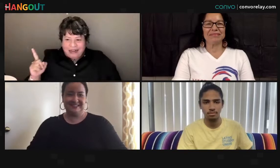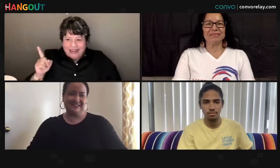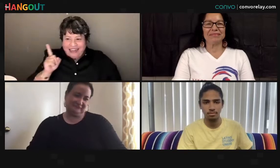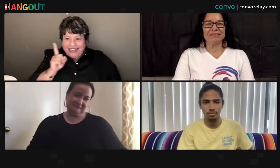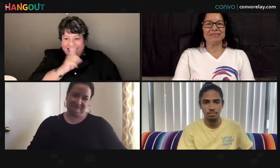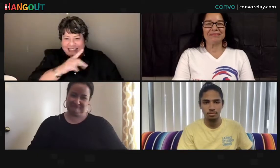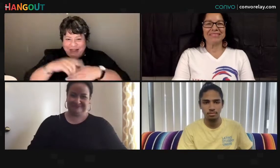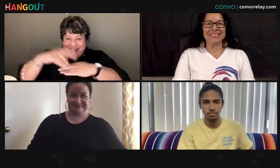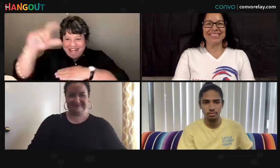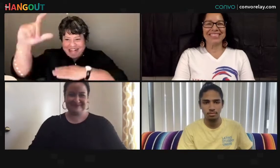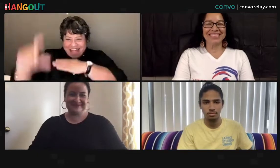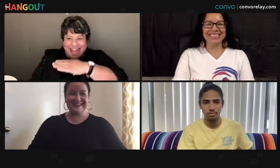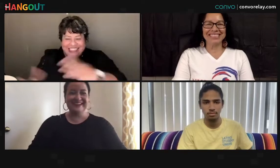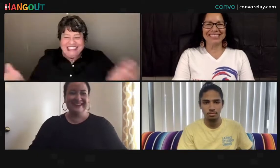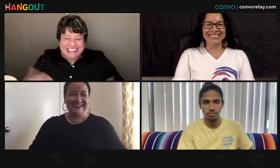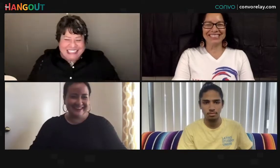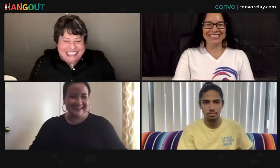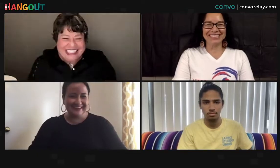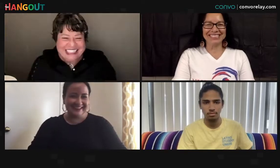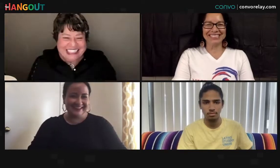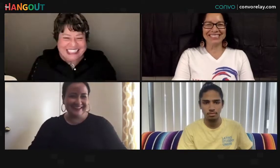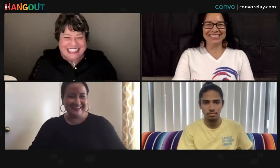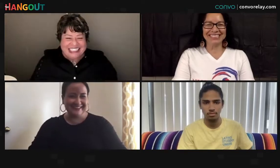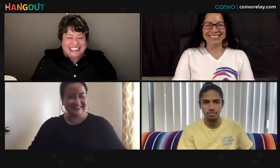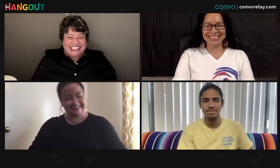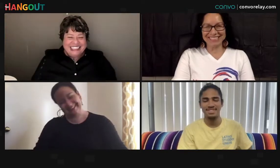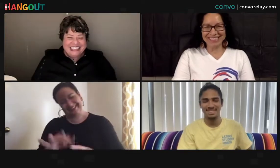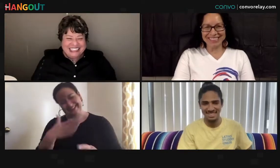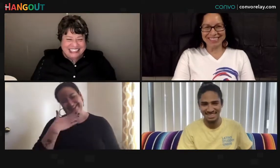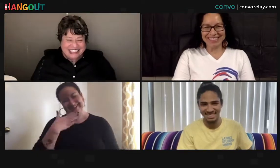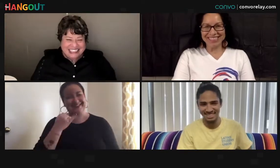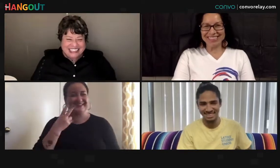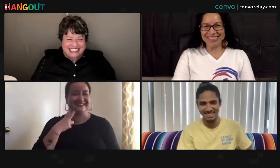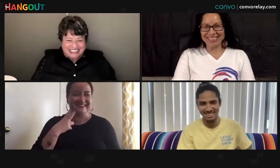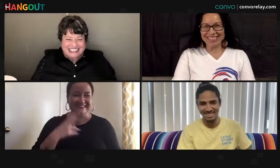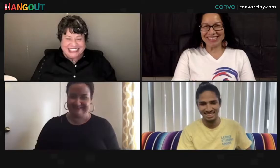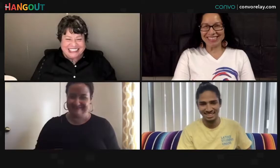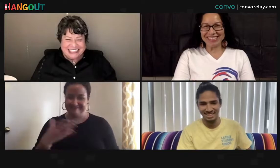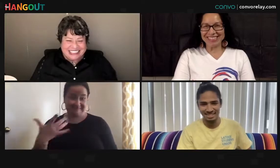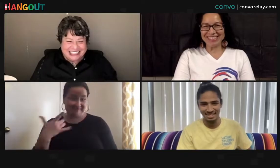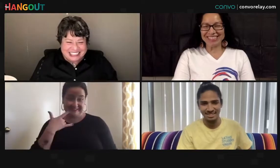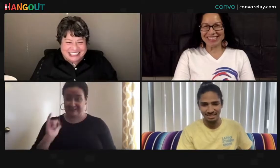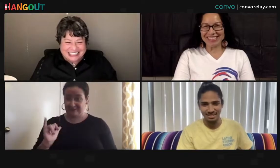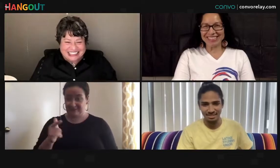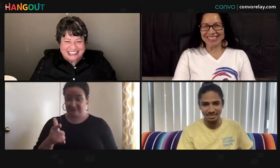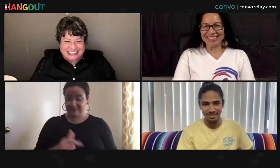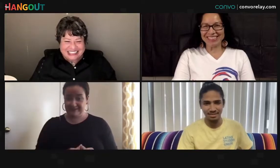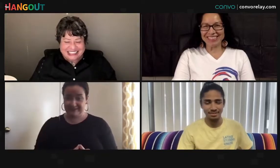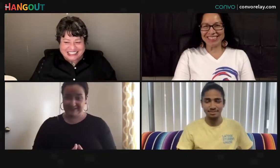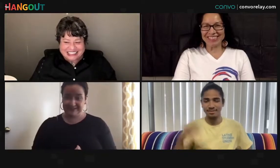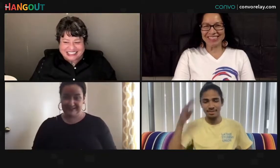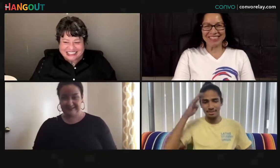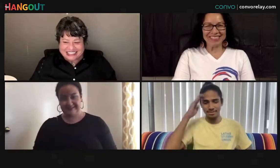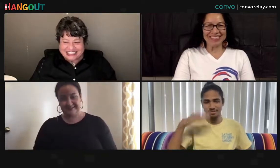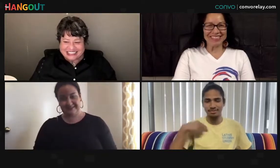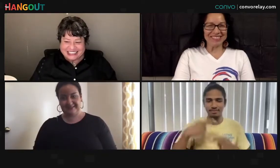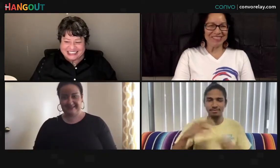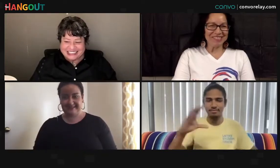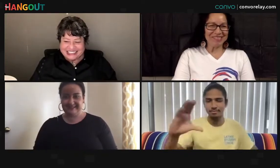sun coming through the window because the sun's setting here, so I just wanted to give you a heads up. That's okay. Next up, we